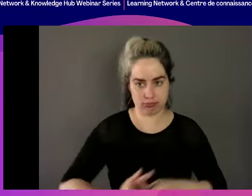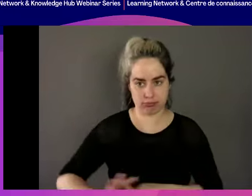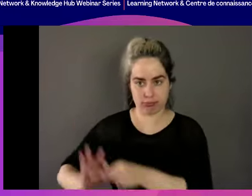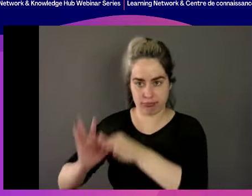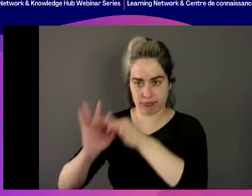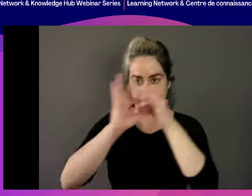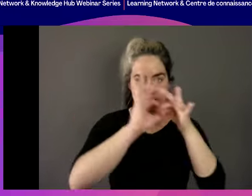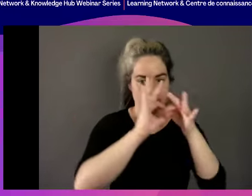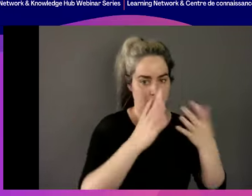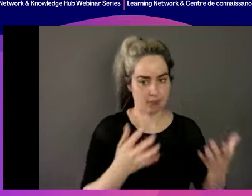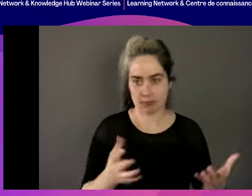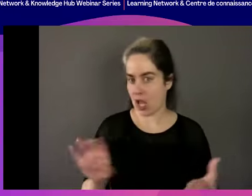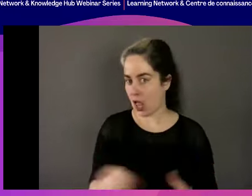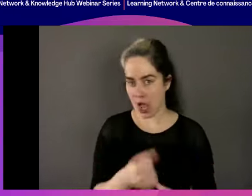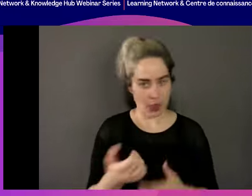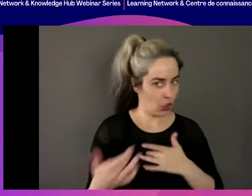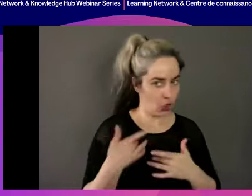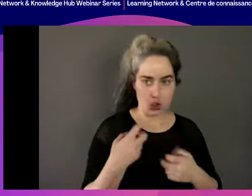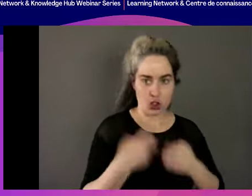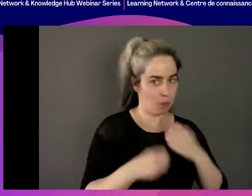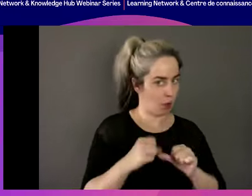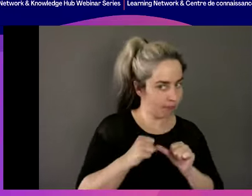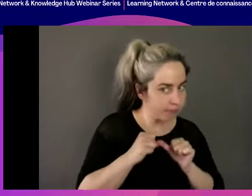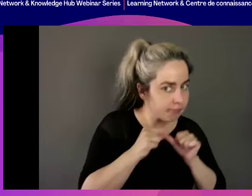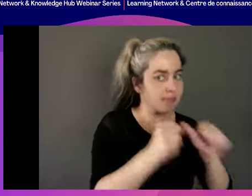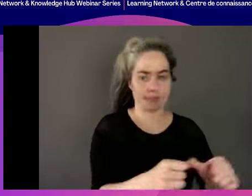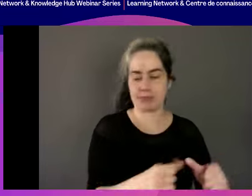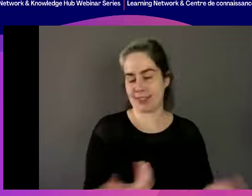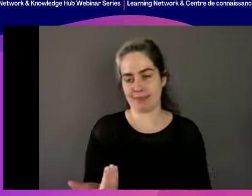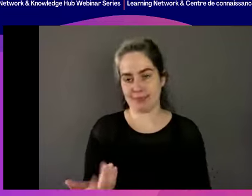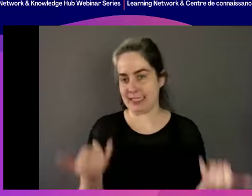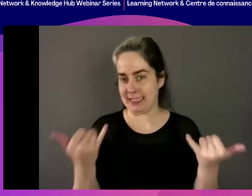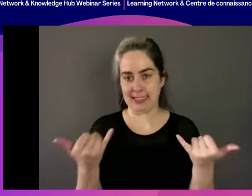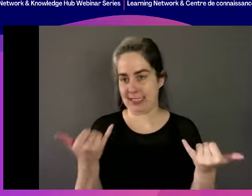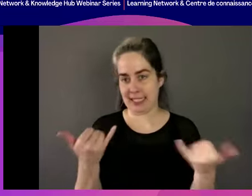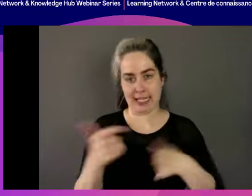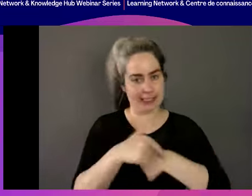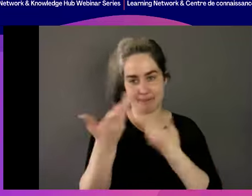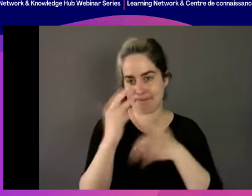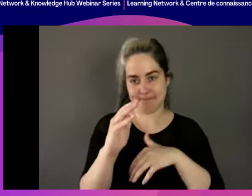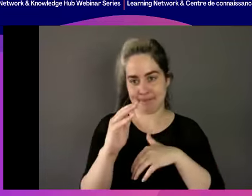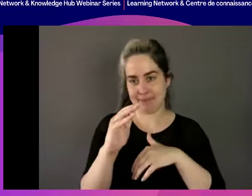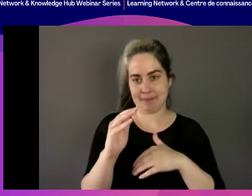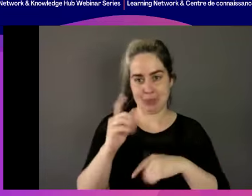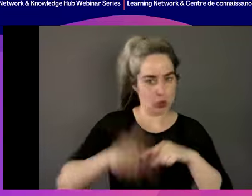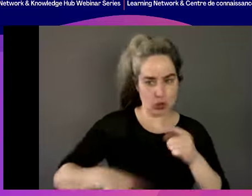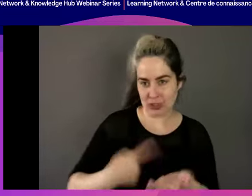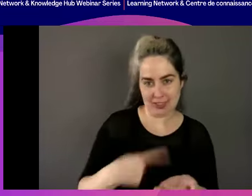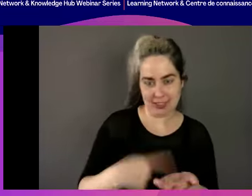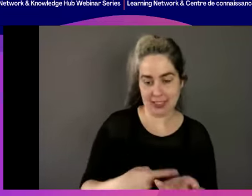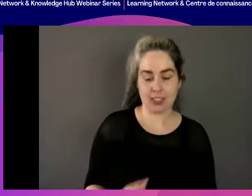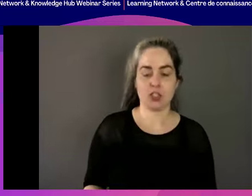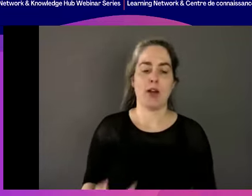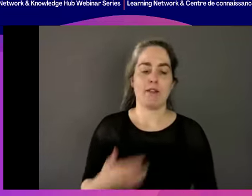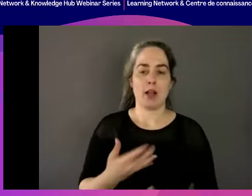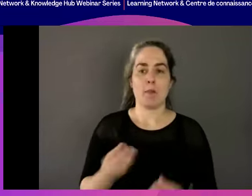There's other ongoing issues, that we didn't have time to talk about today. And so I think more of a